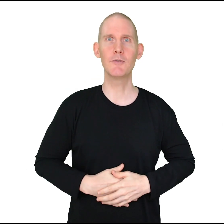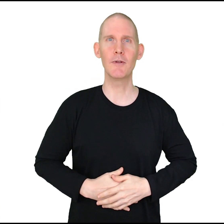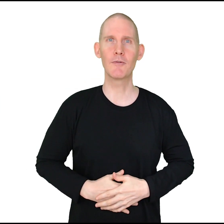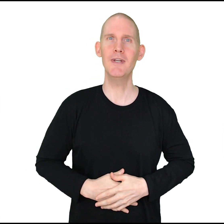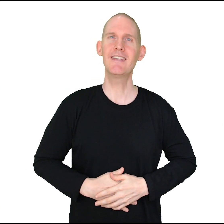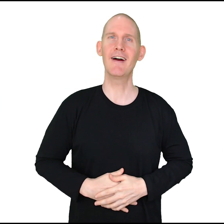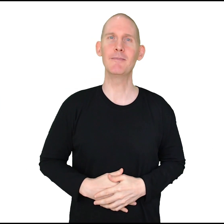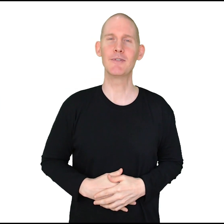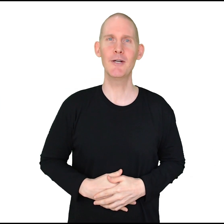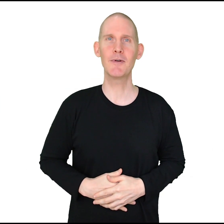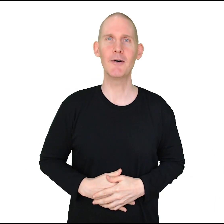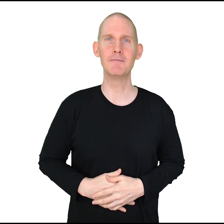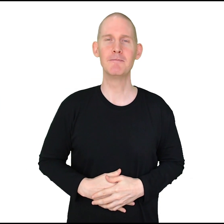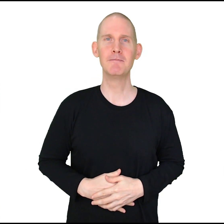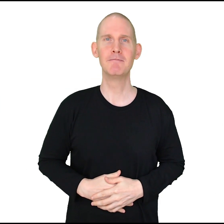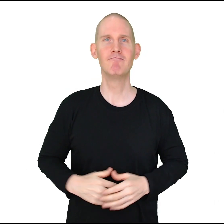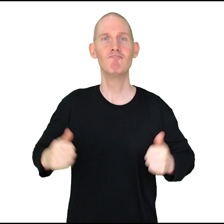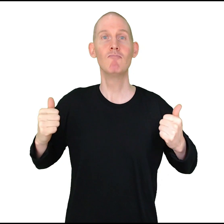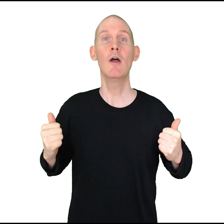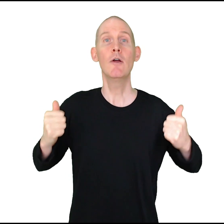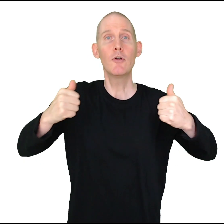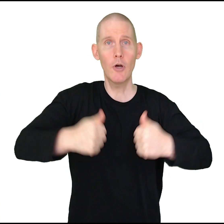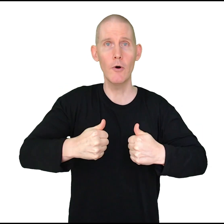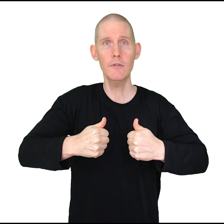3 times. Here we go. Coat,